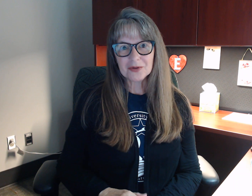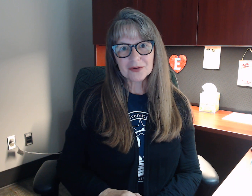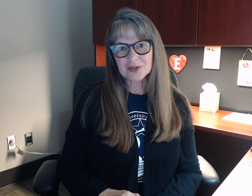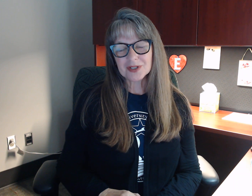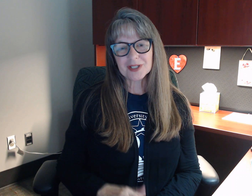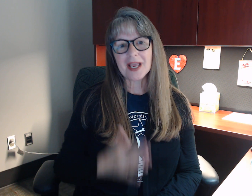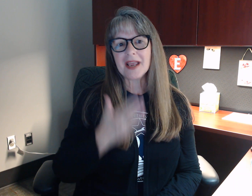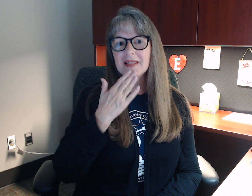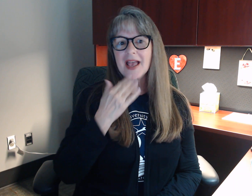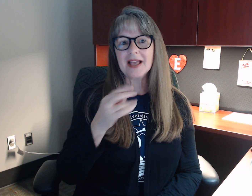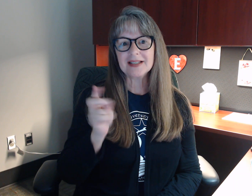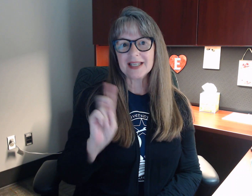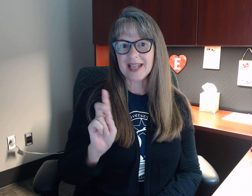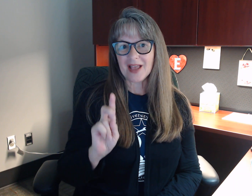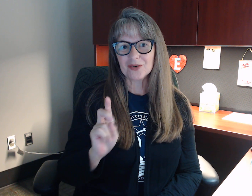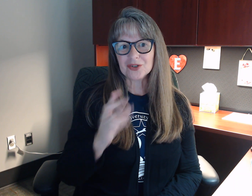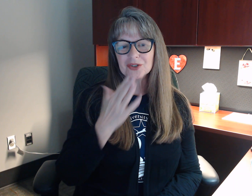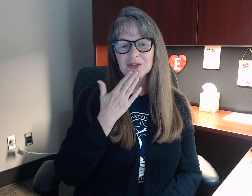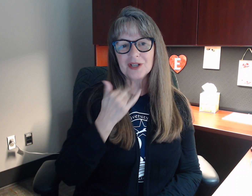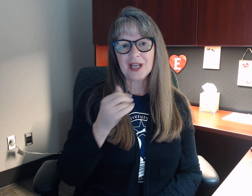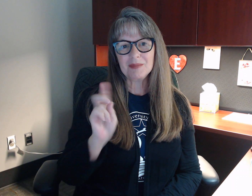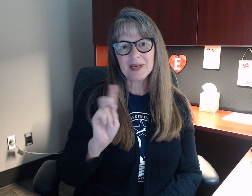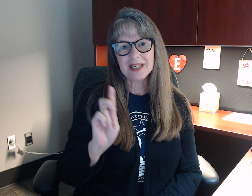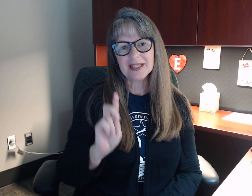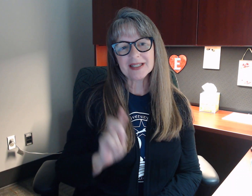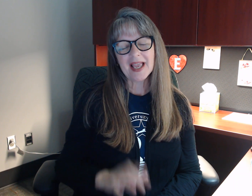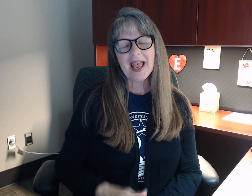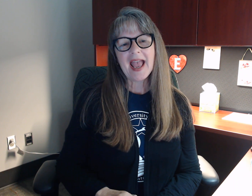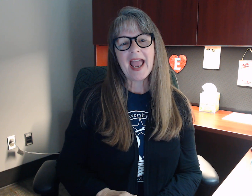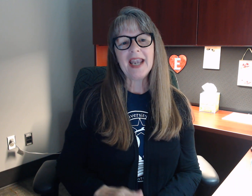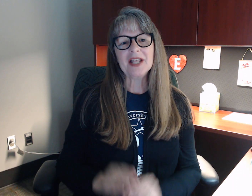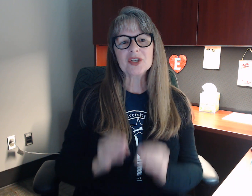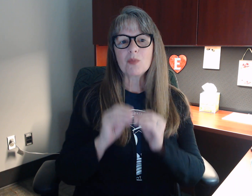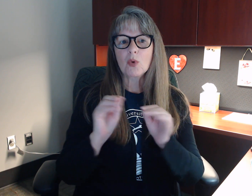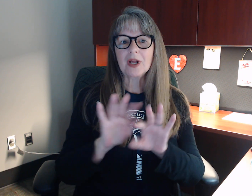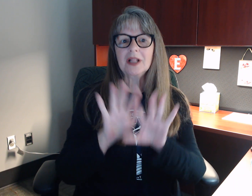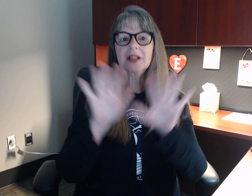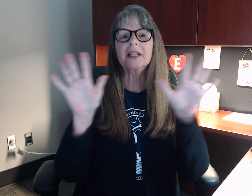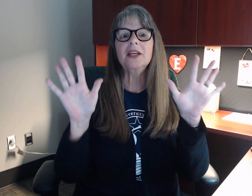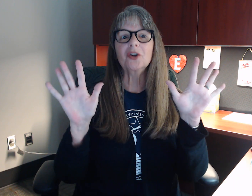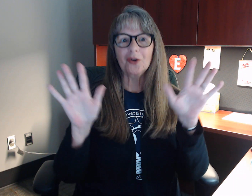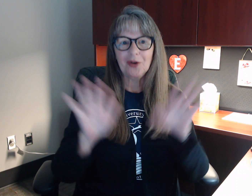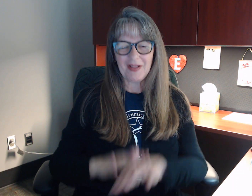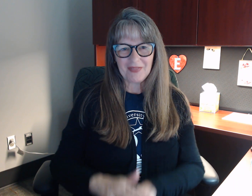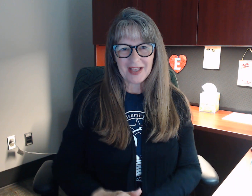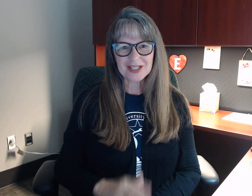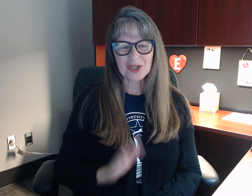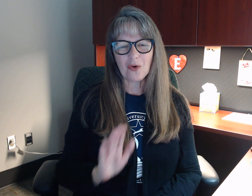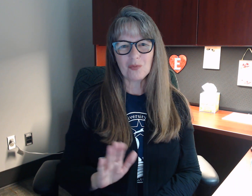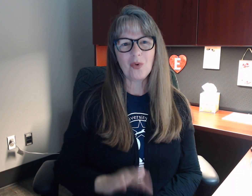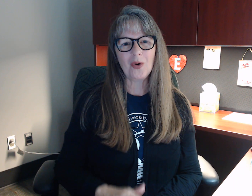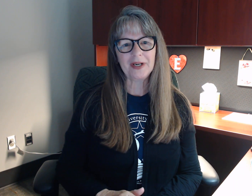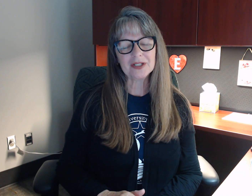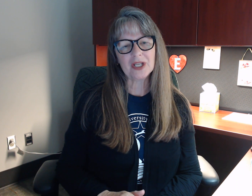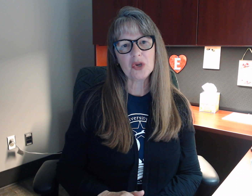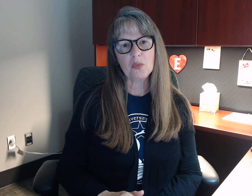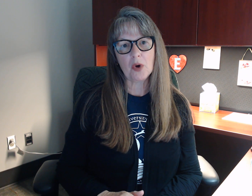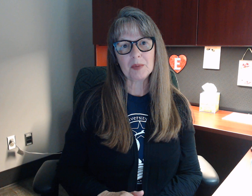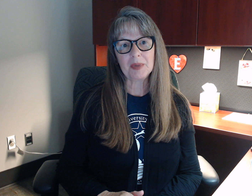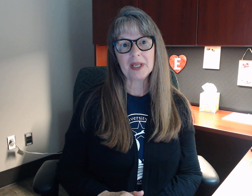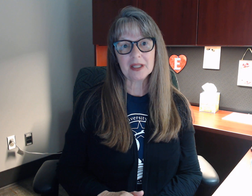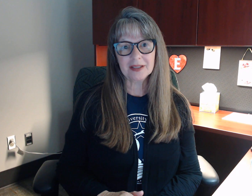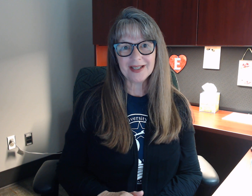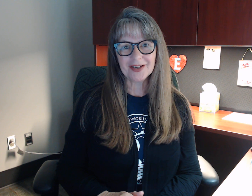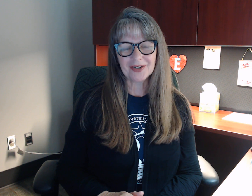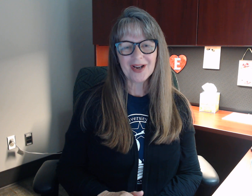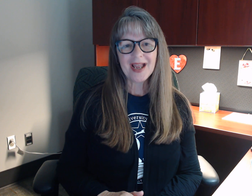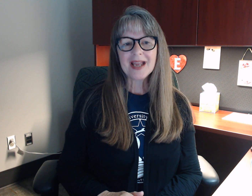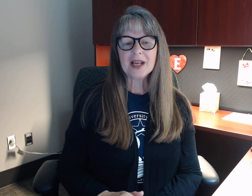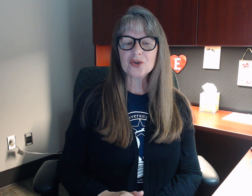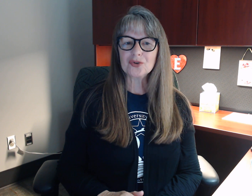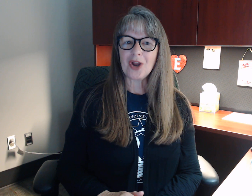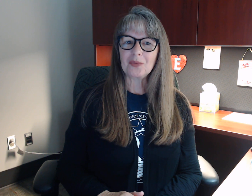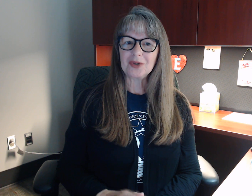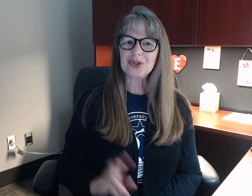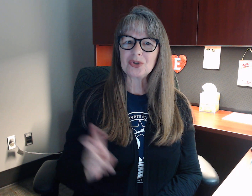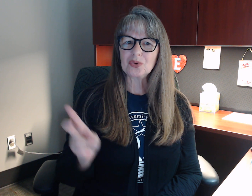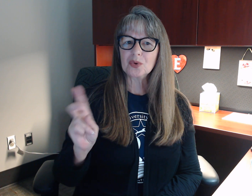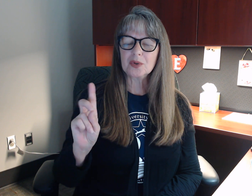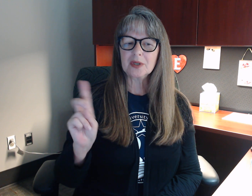to say that together, sugar diabetes, and it's more clear. And that's the whole point, is that you want to be clear because you're not really sure if